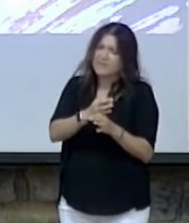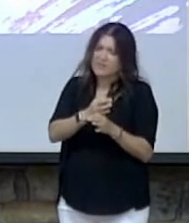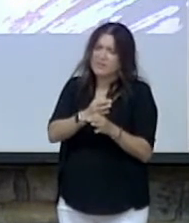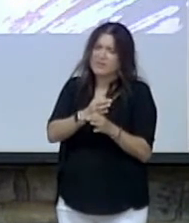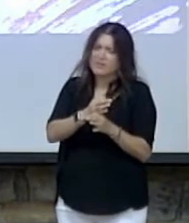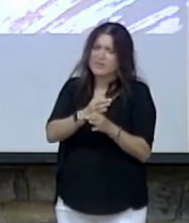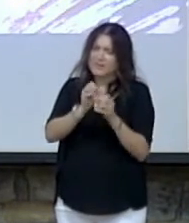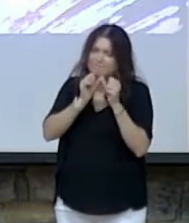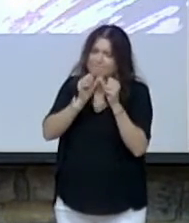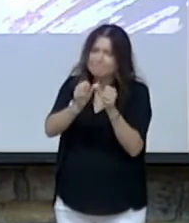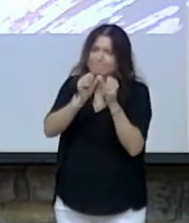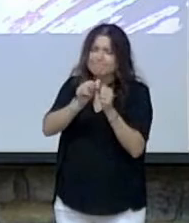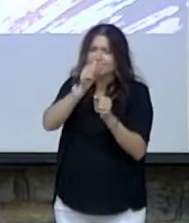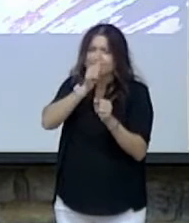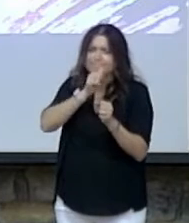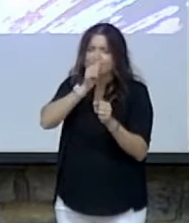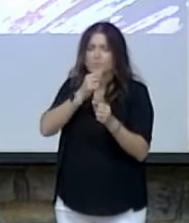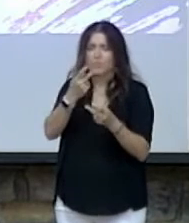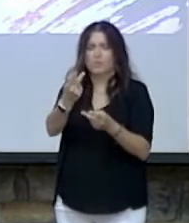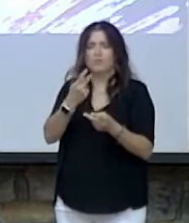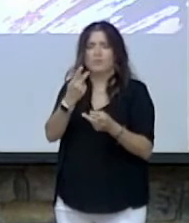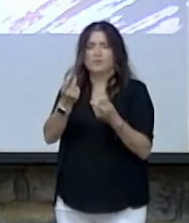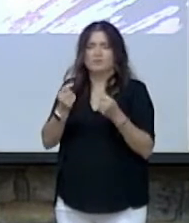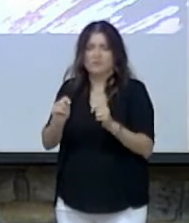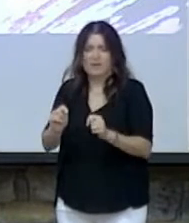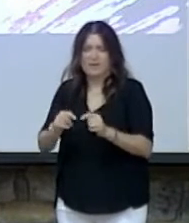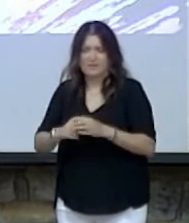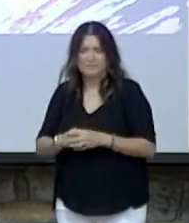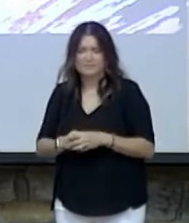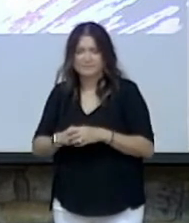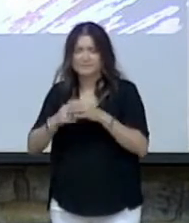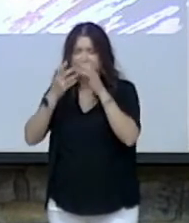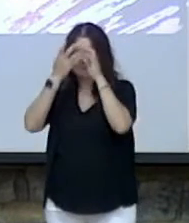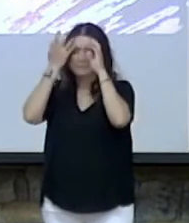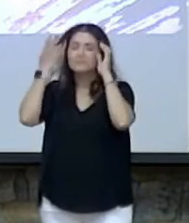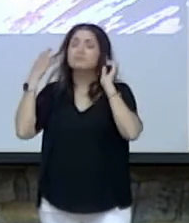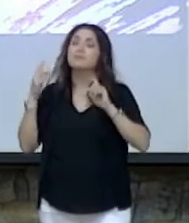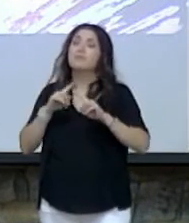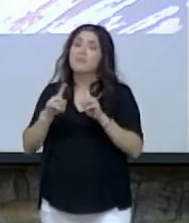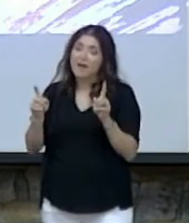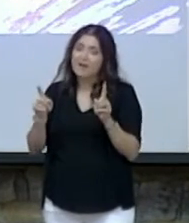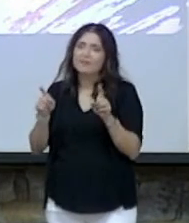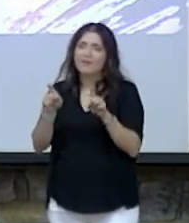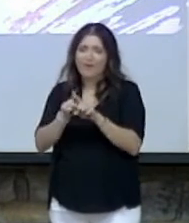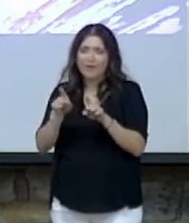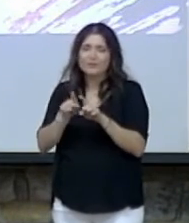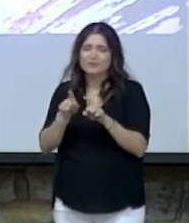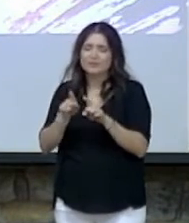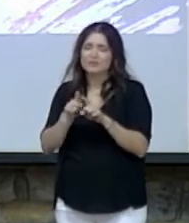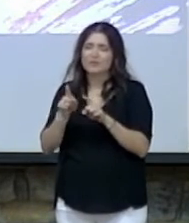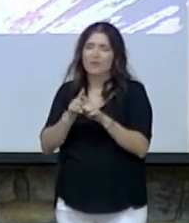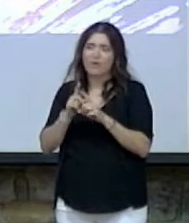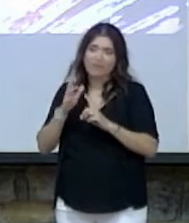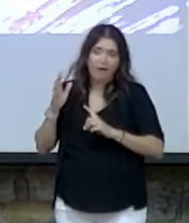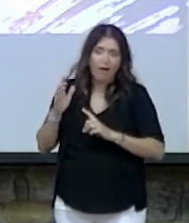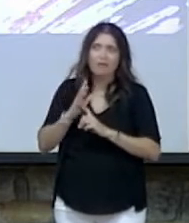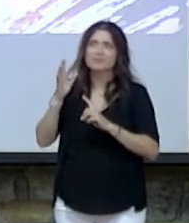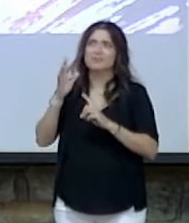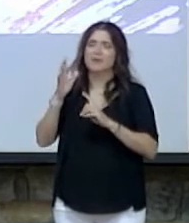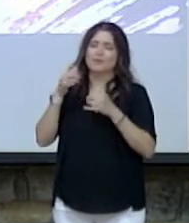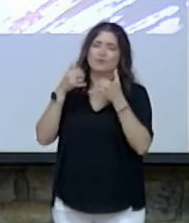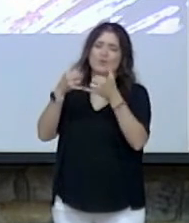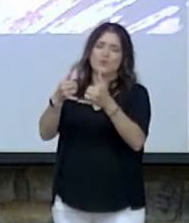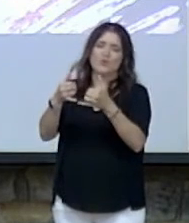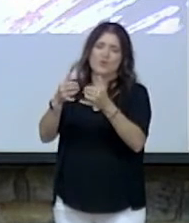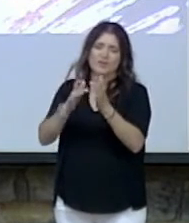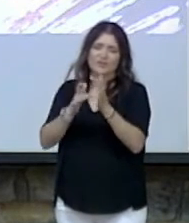thing that you and I are trying to do as we gather here this morning. But then ultimately, the ultimate reward, Jesus says,